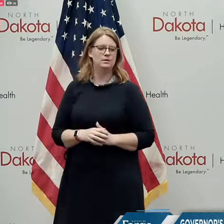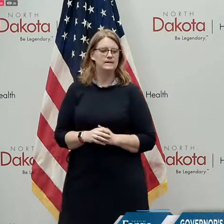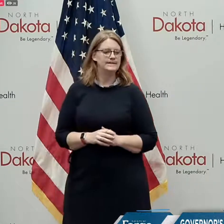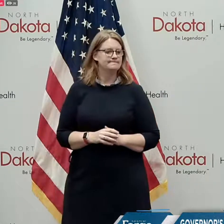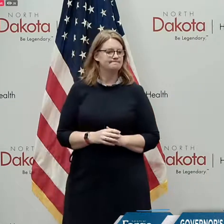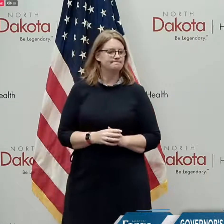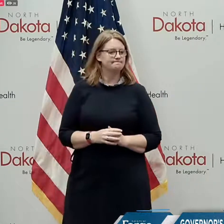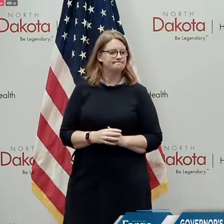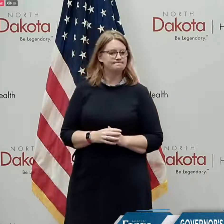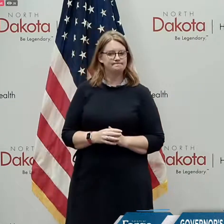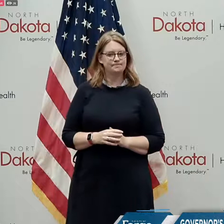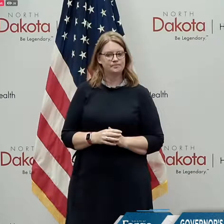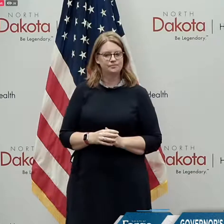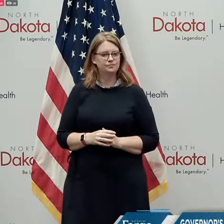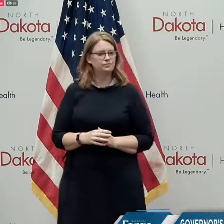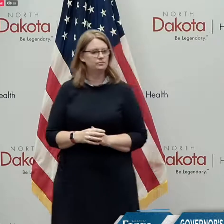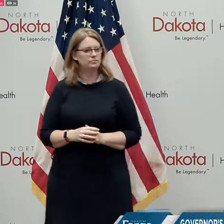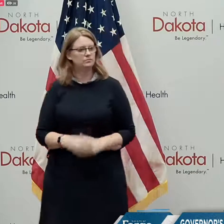The